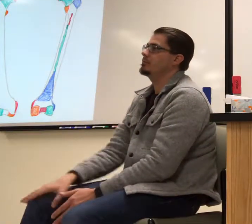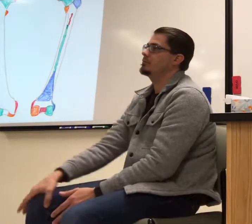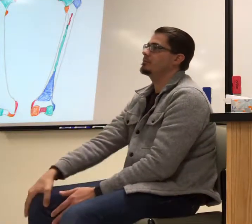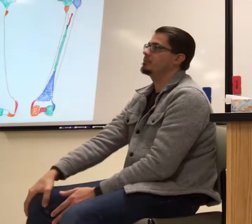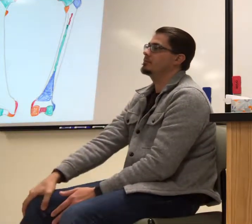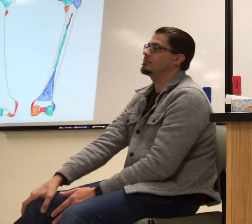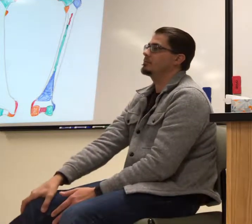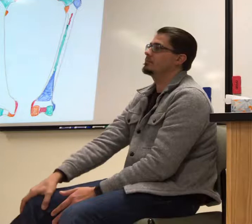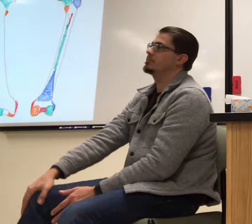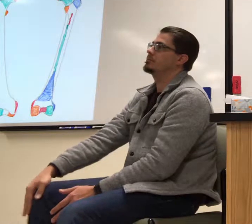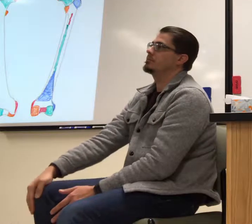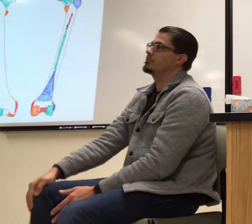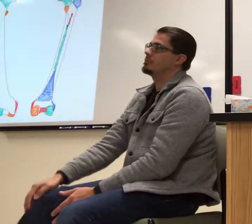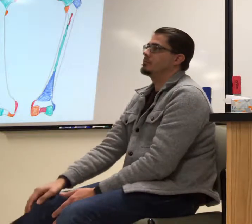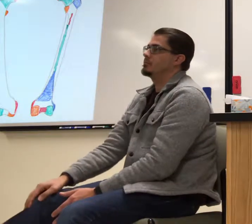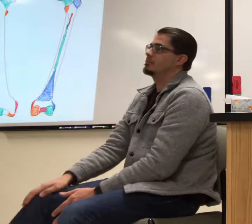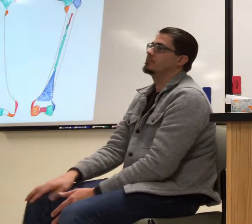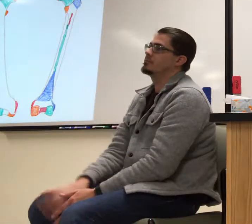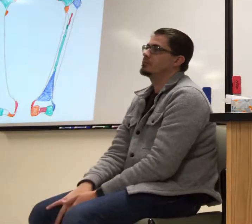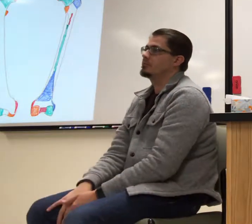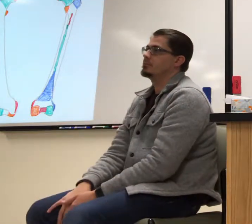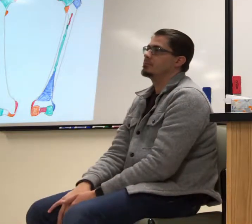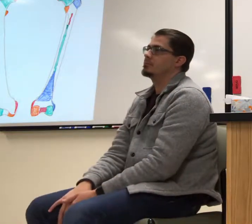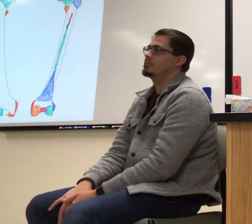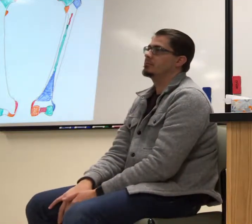knee ligaments